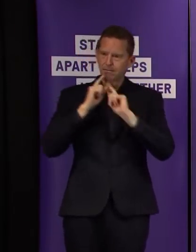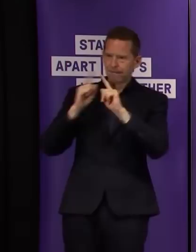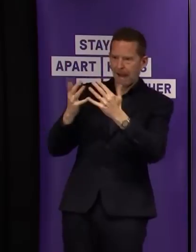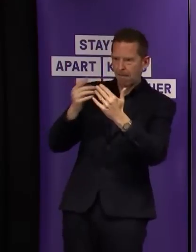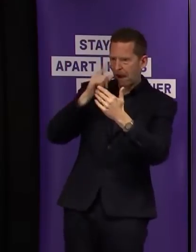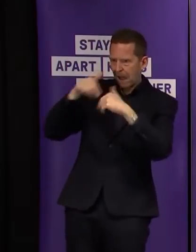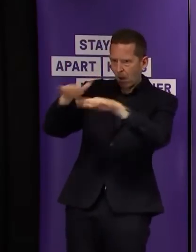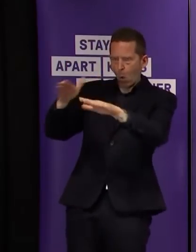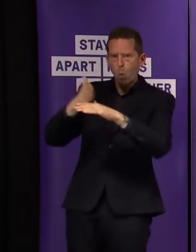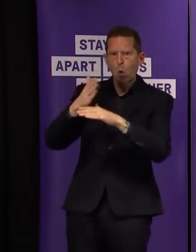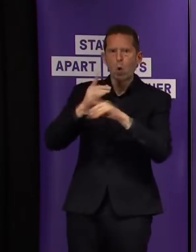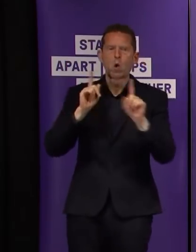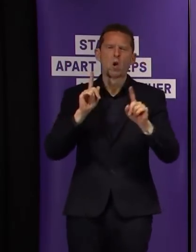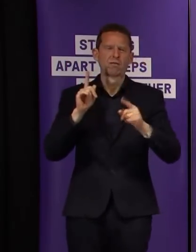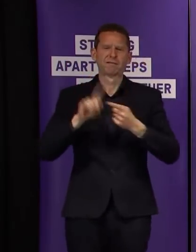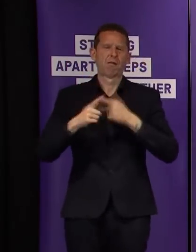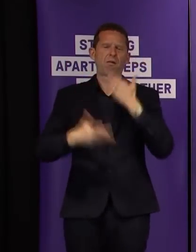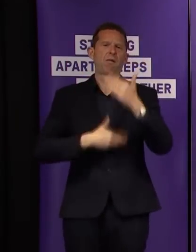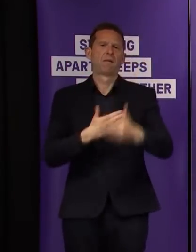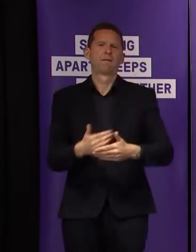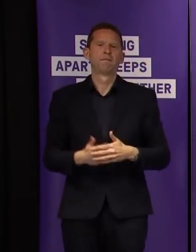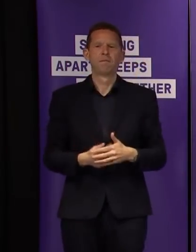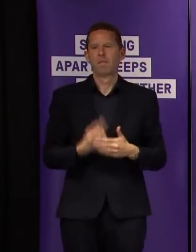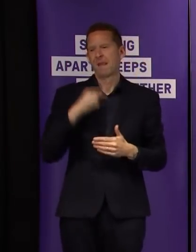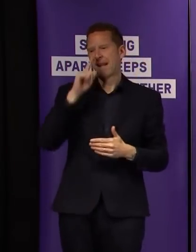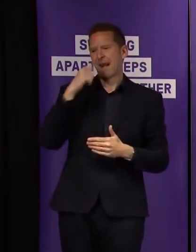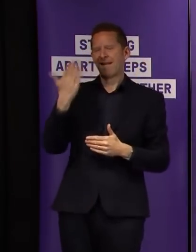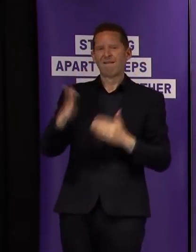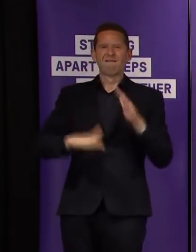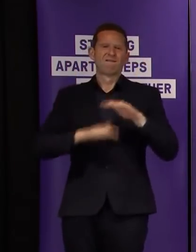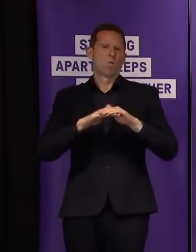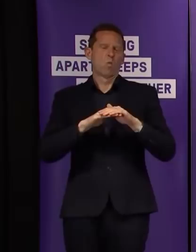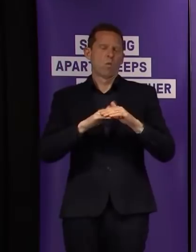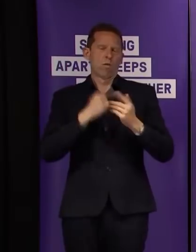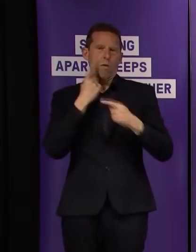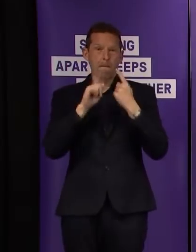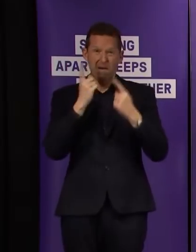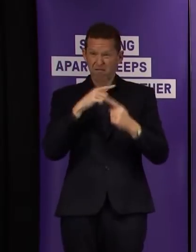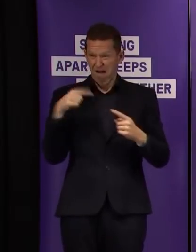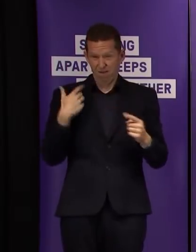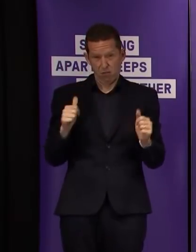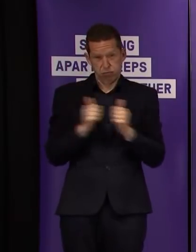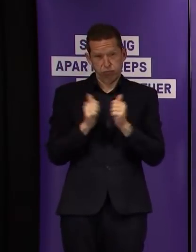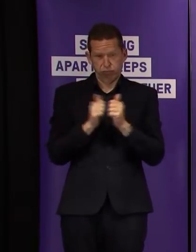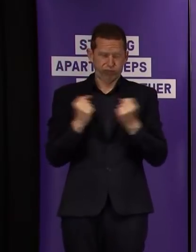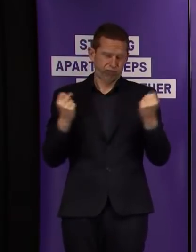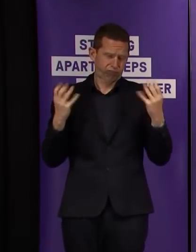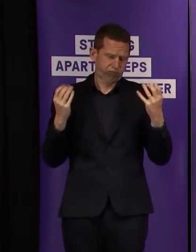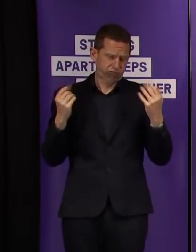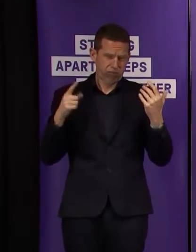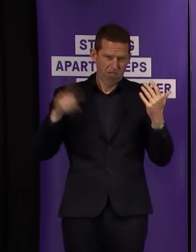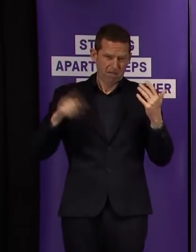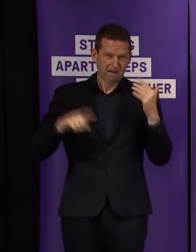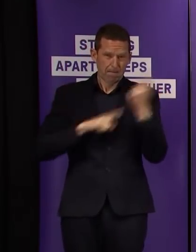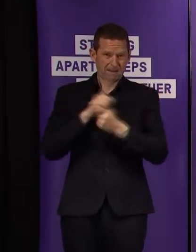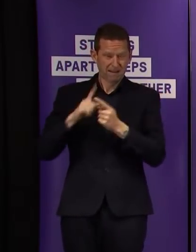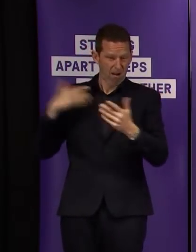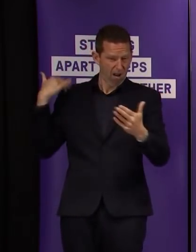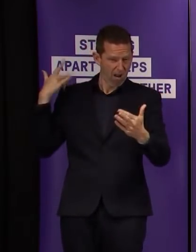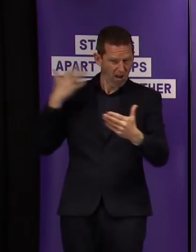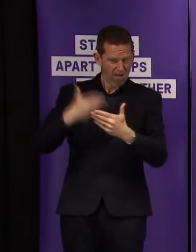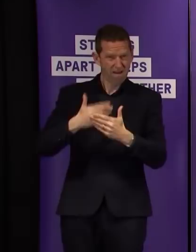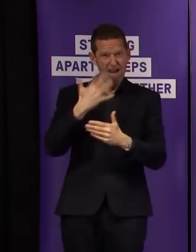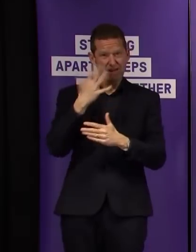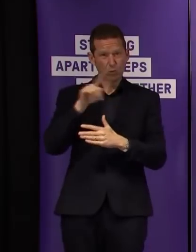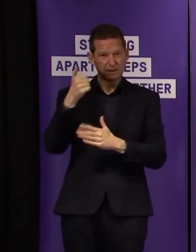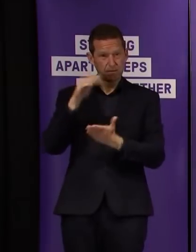process. It'd be quite challenging, I think, to do a total count, but it's literally thousands of meetings over the last 5 or 6 months,